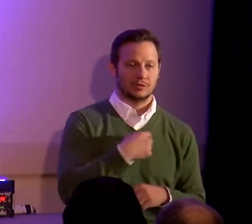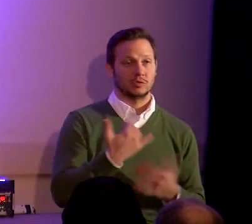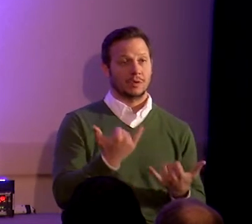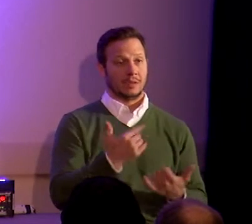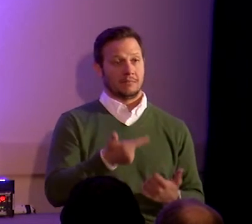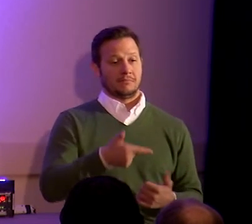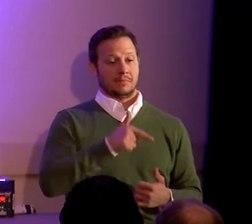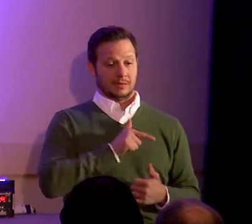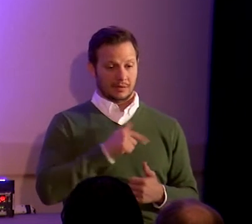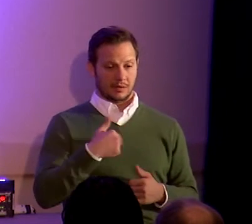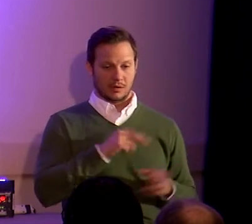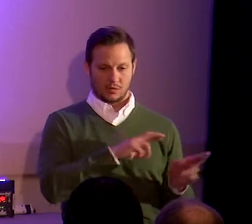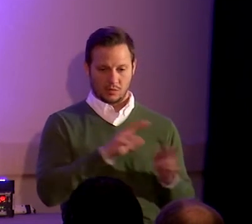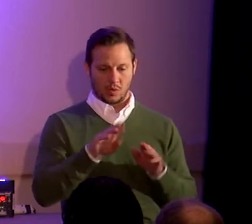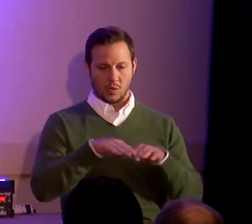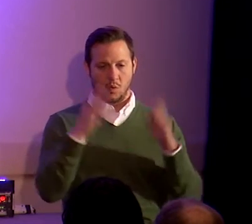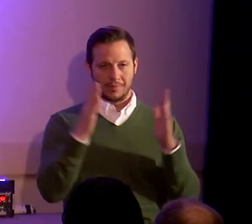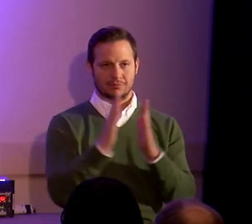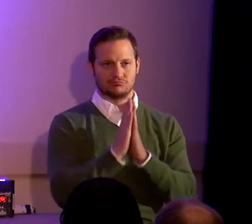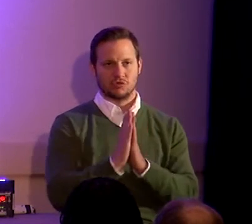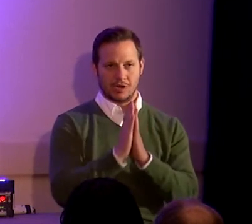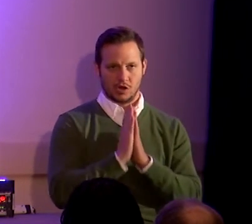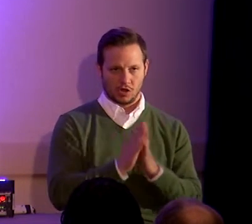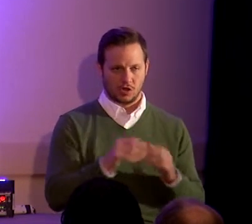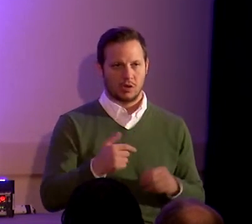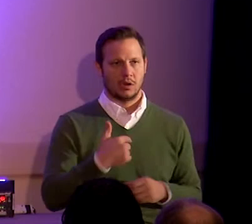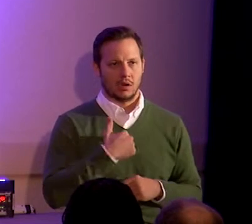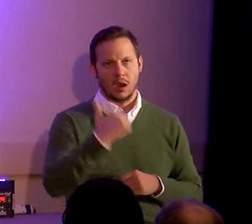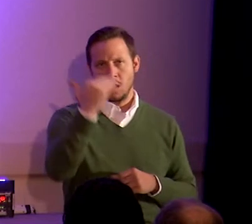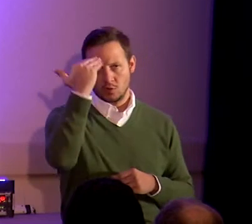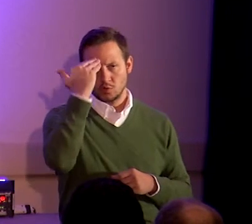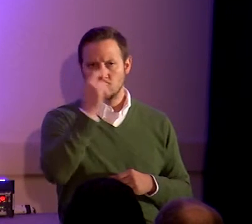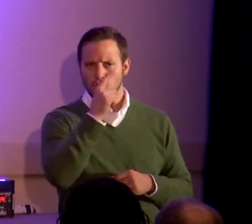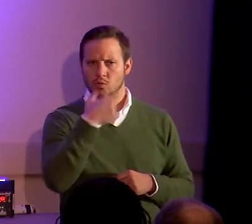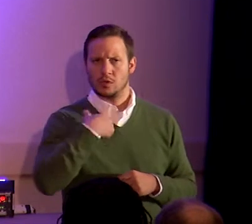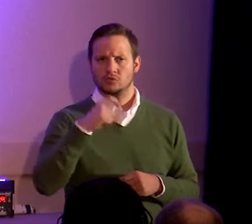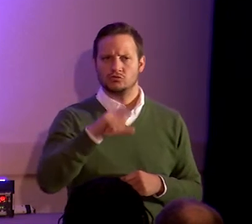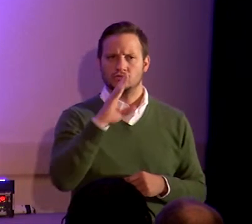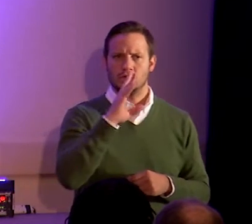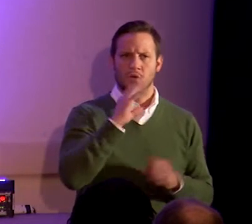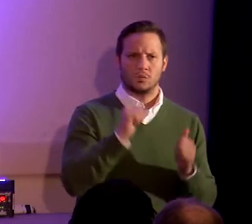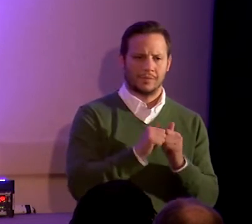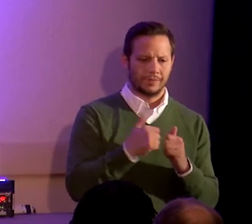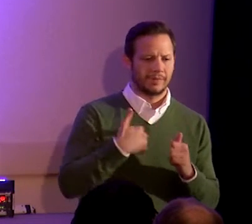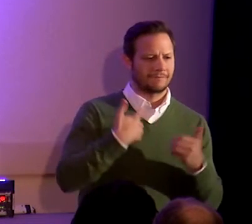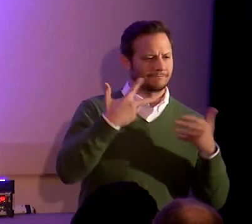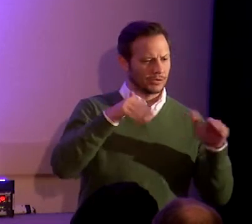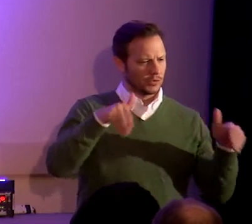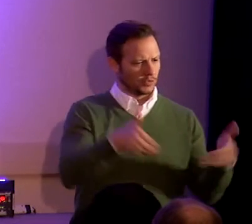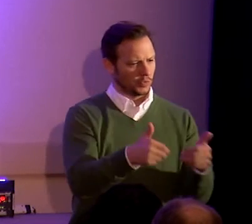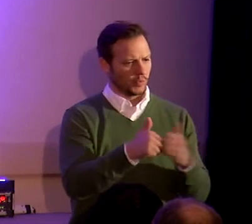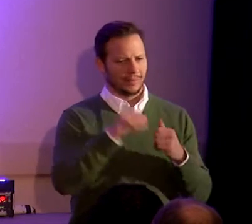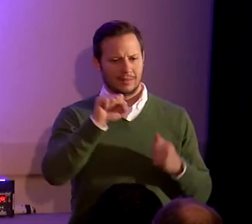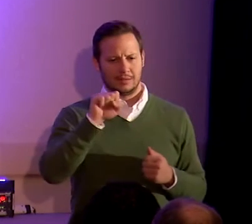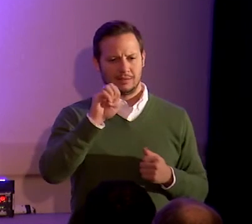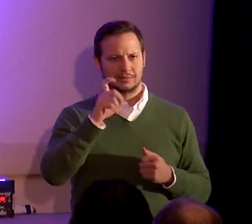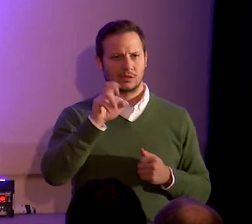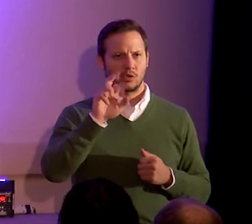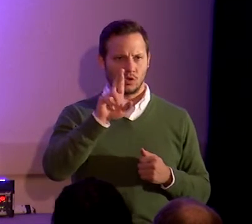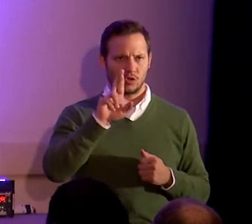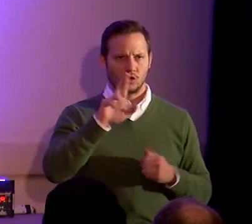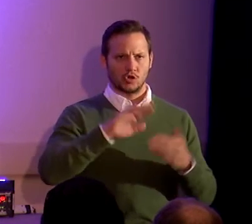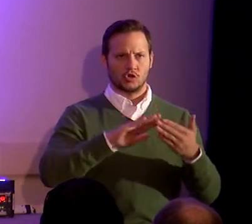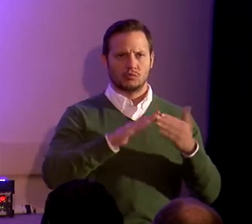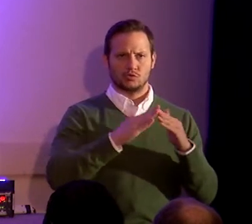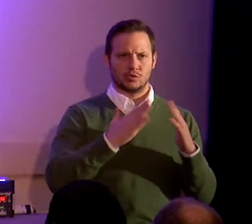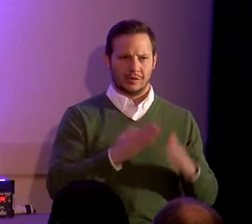leading the opening prayer on the floor of the House, I knew who to talk to. I'd been introduced to the secular community because they had a full-time lobbyist